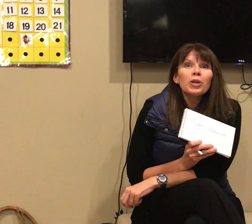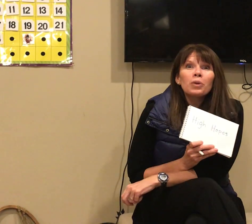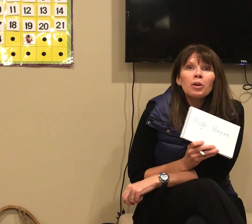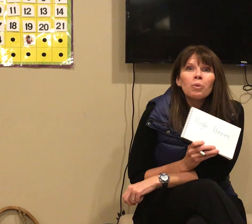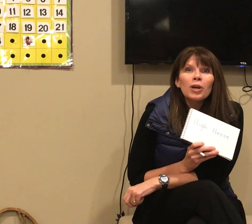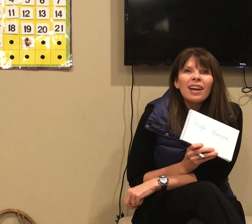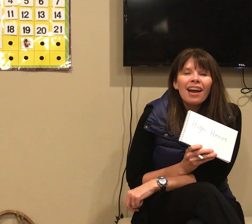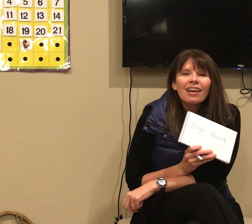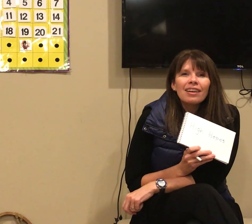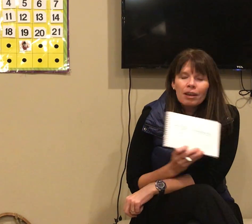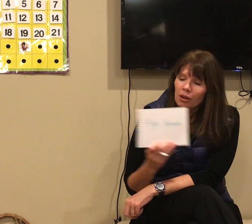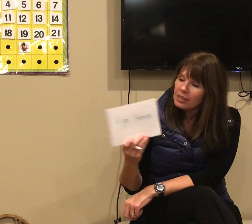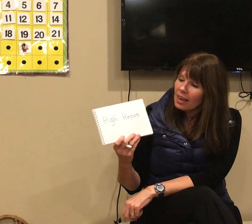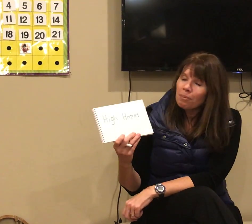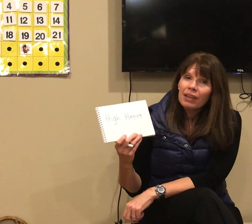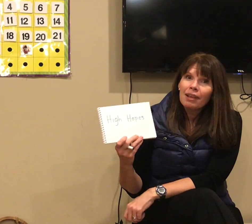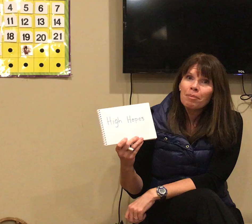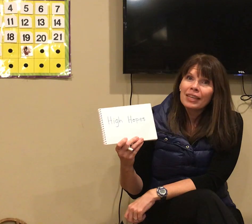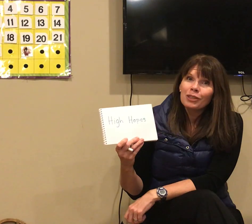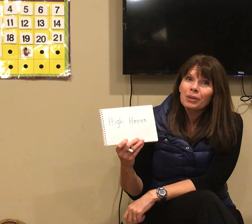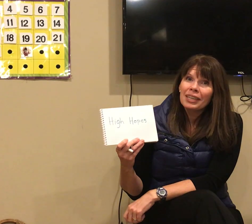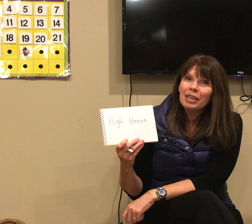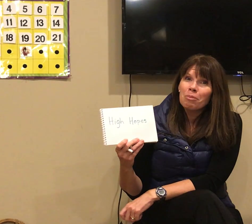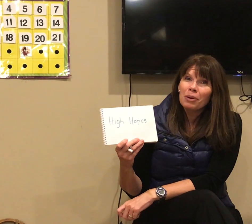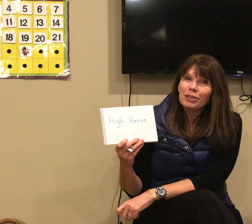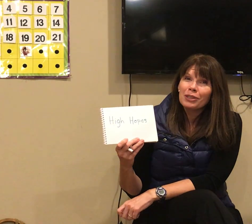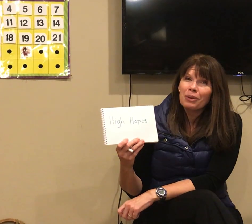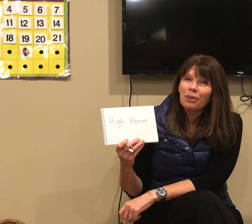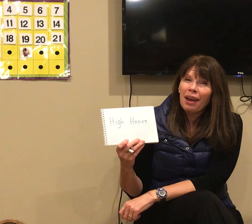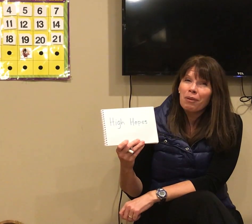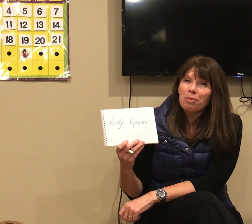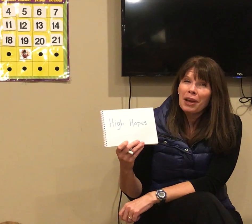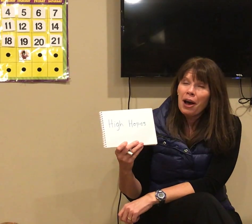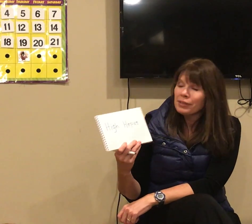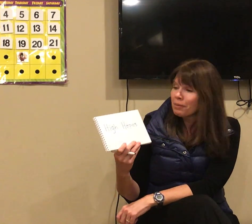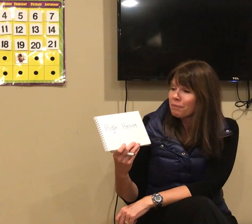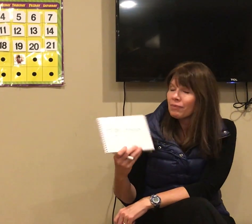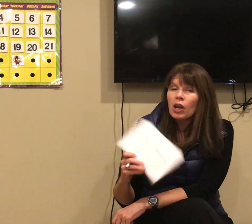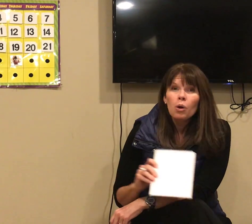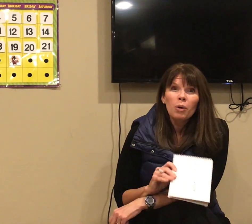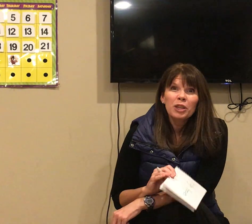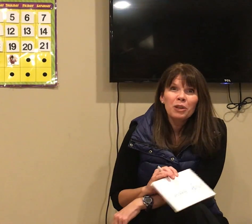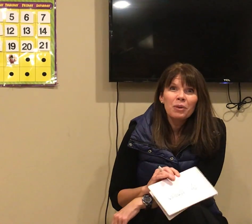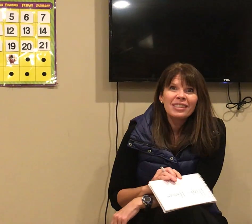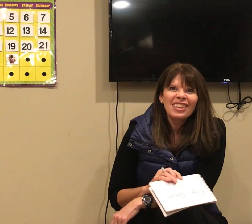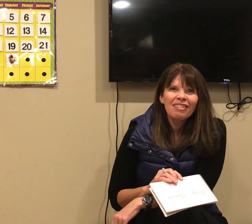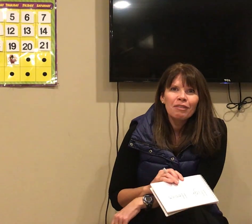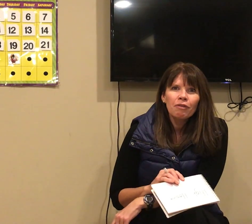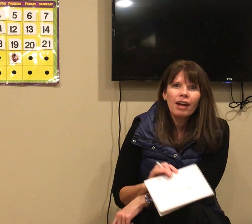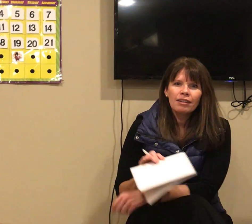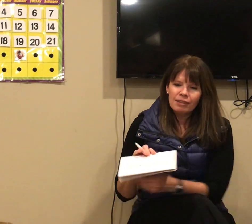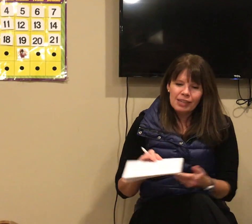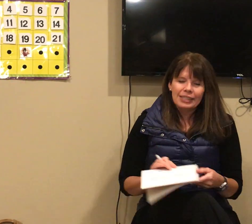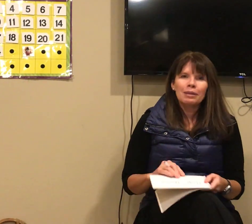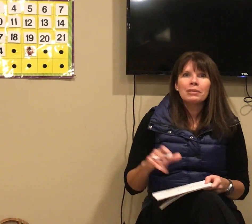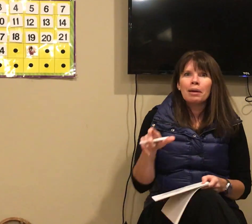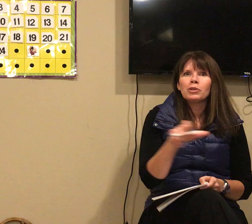could work on typing them into a keyboard too. That would be awesome. Or you know what's even fun? Sometimes you